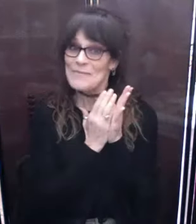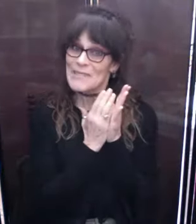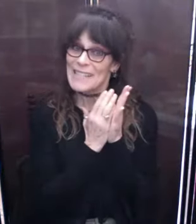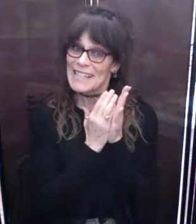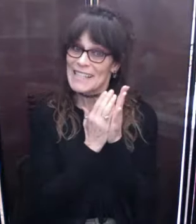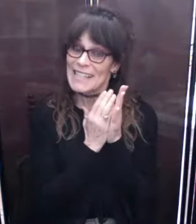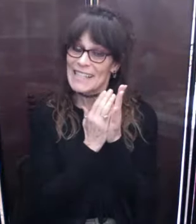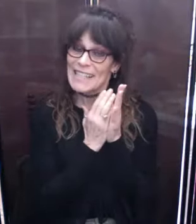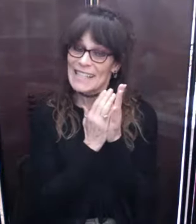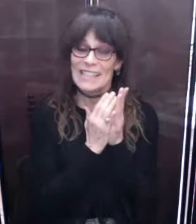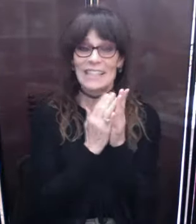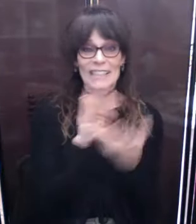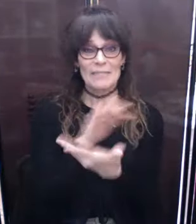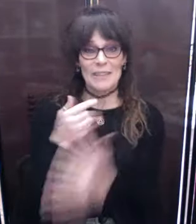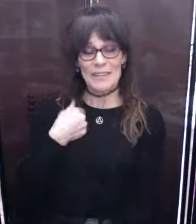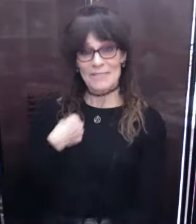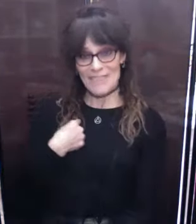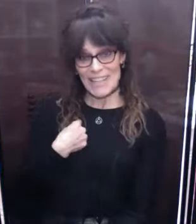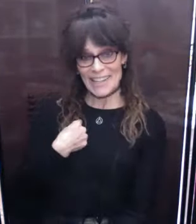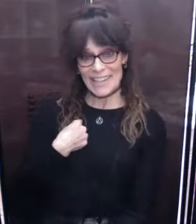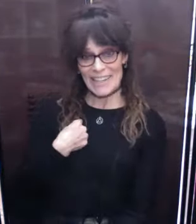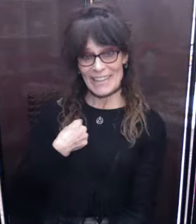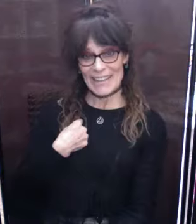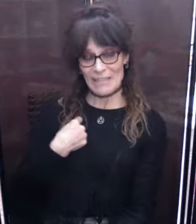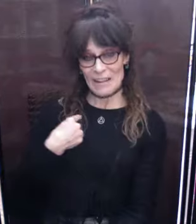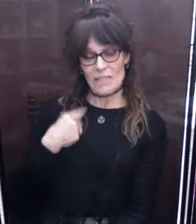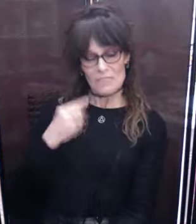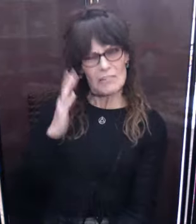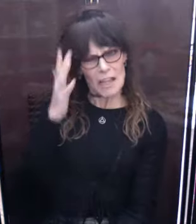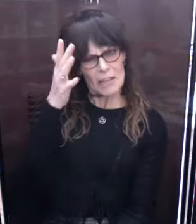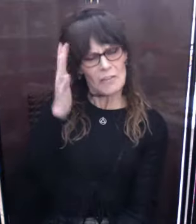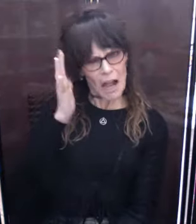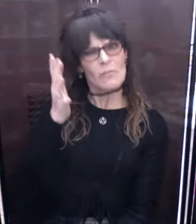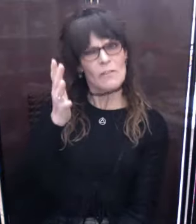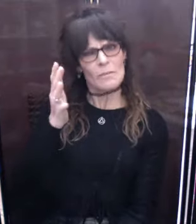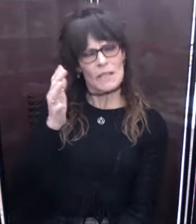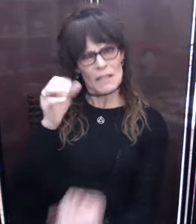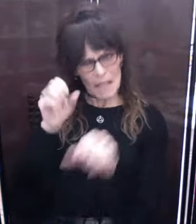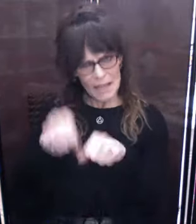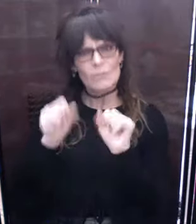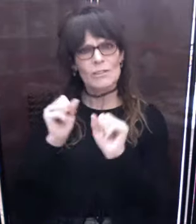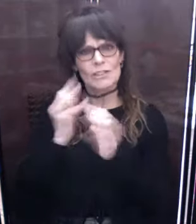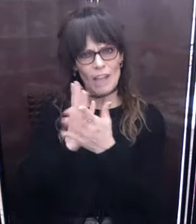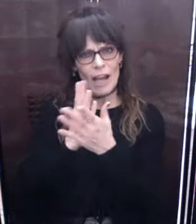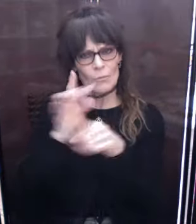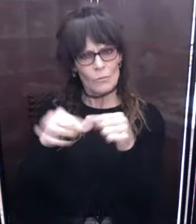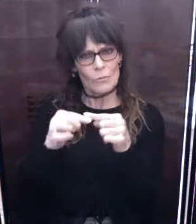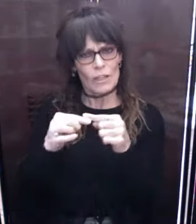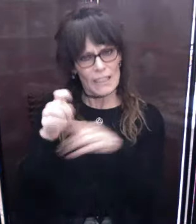than me, and that eventually I'd be able to do it too, just a little more practice. And I didn't know that I was in the